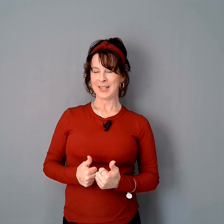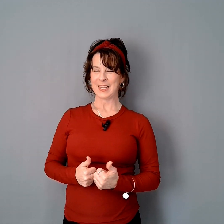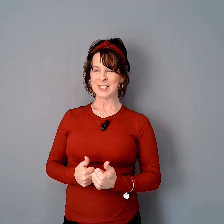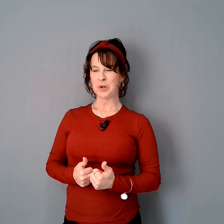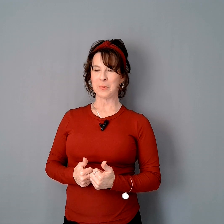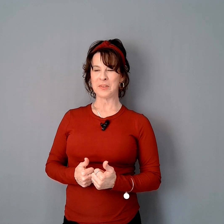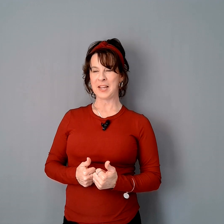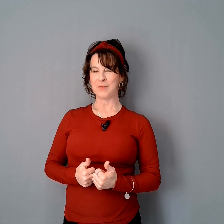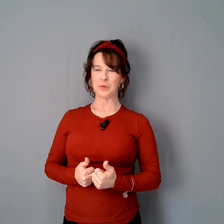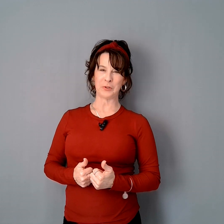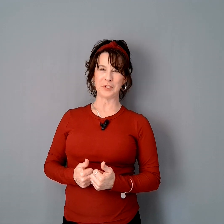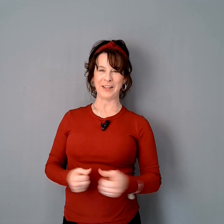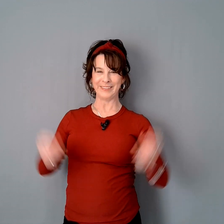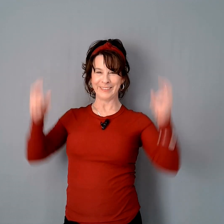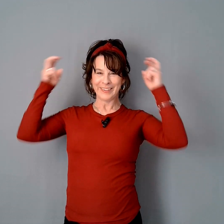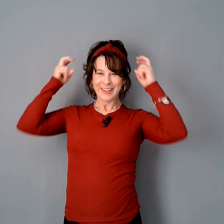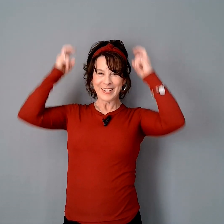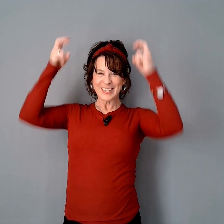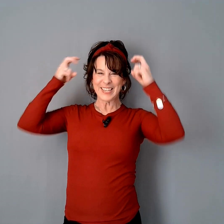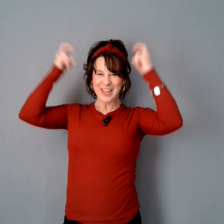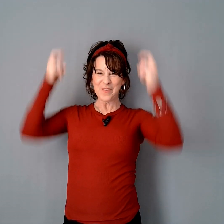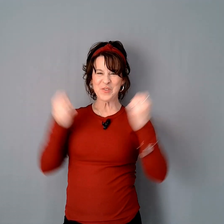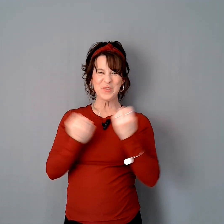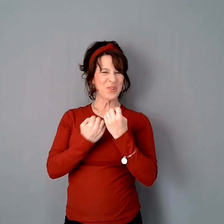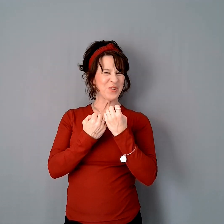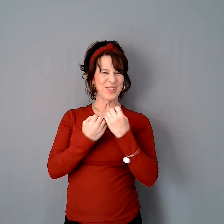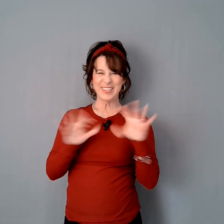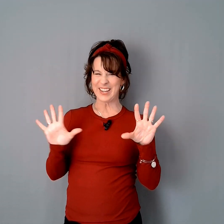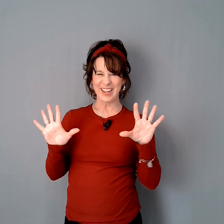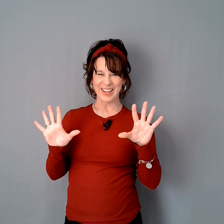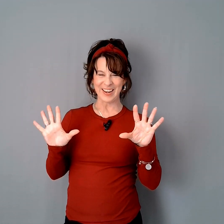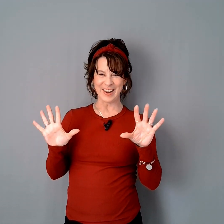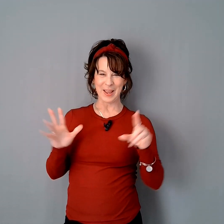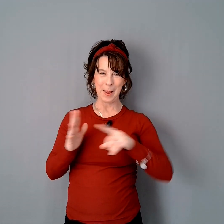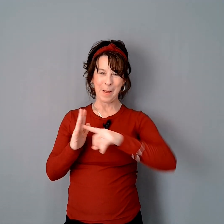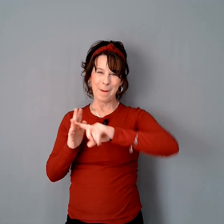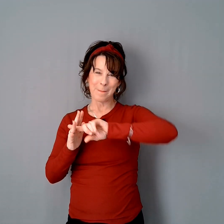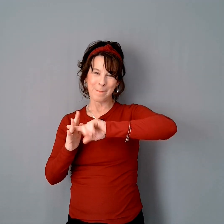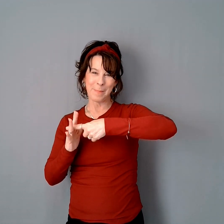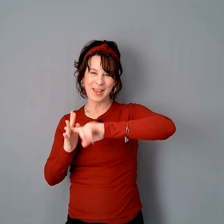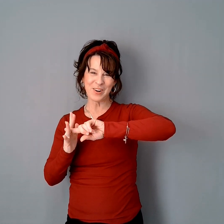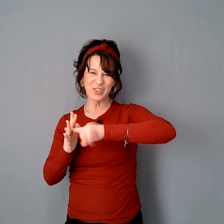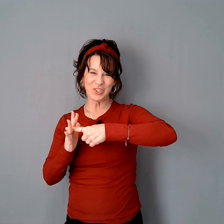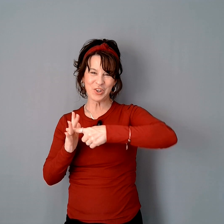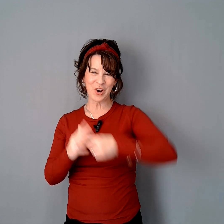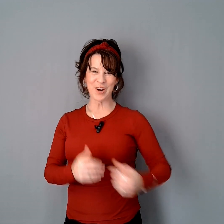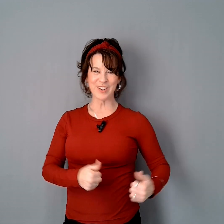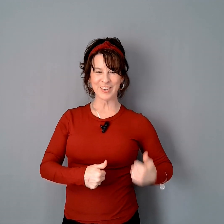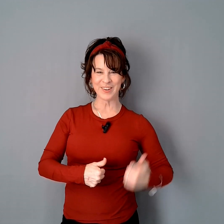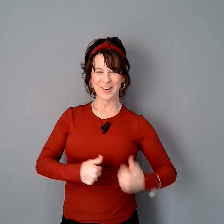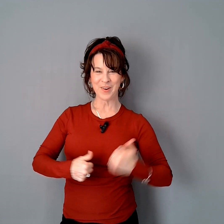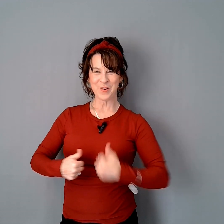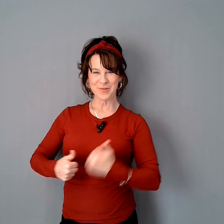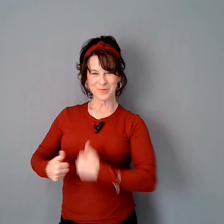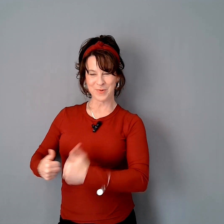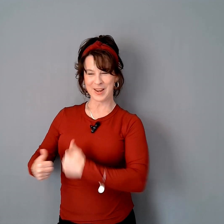Let's start with devil, you're done. Devil, you're done. Better start running.